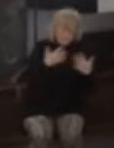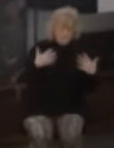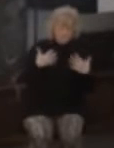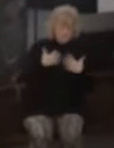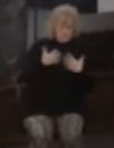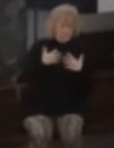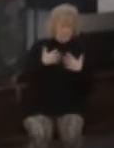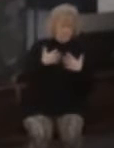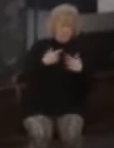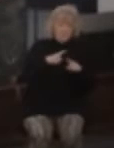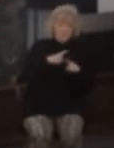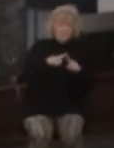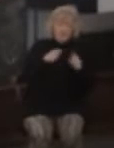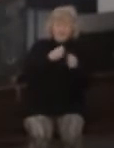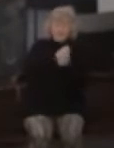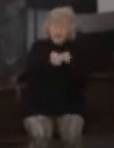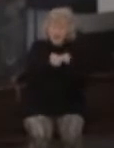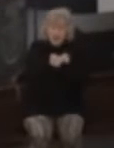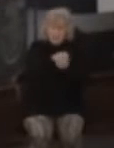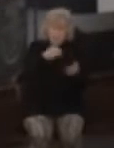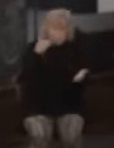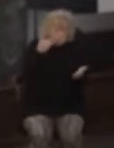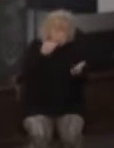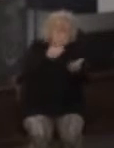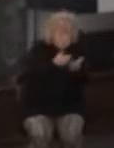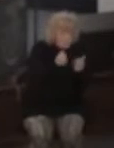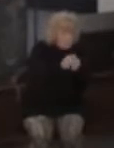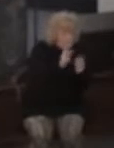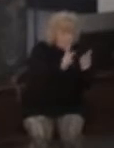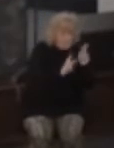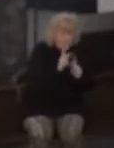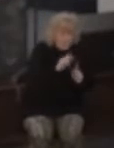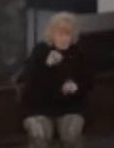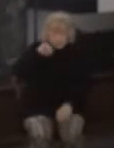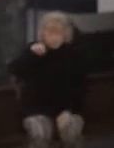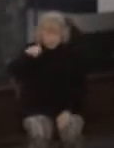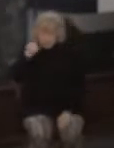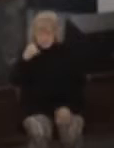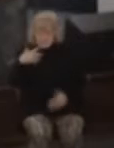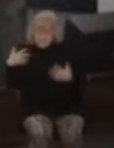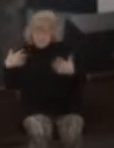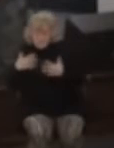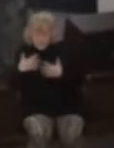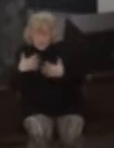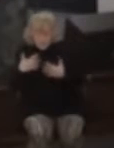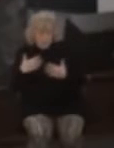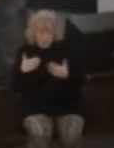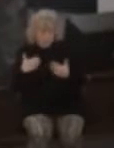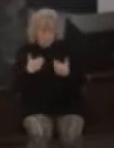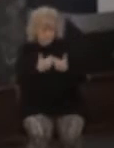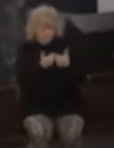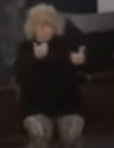that love brings you closer to people, while jealousy and fear drive you apart.